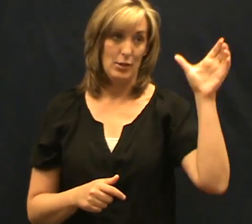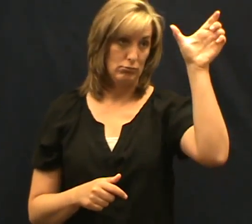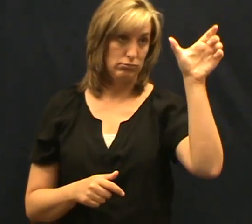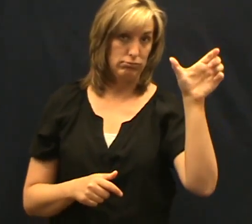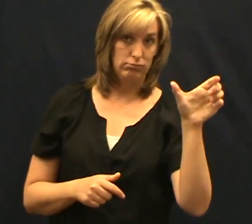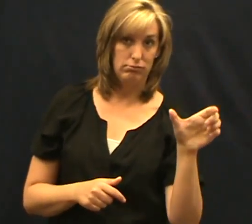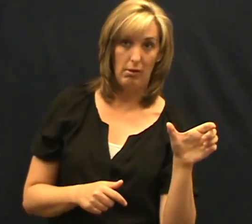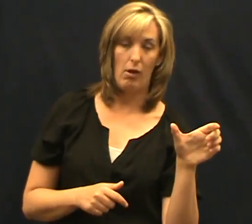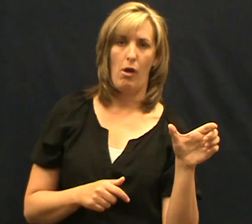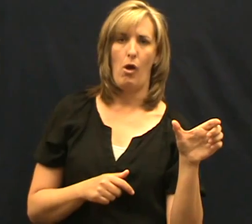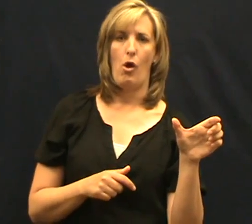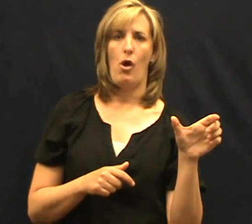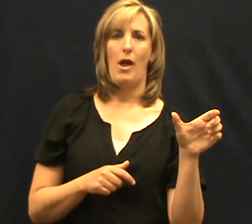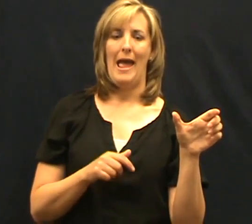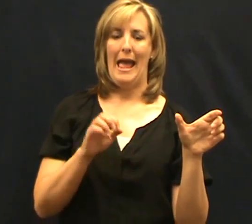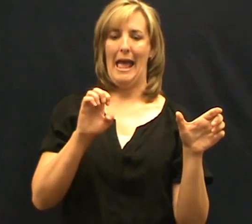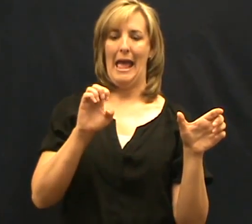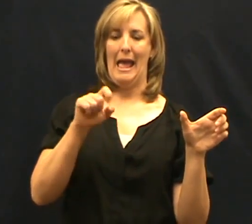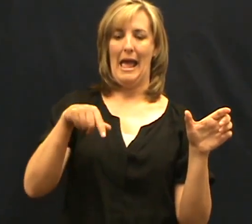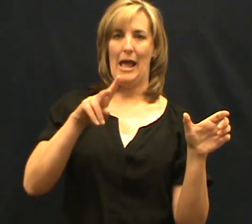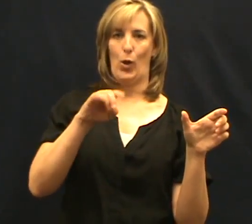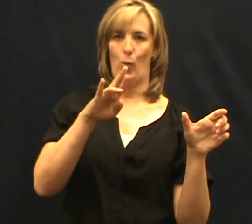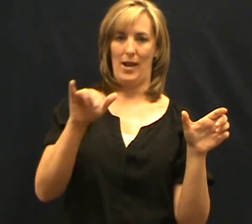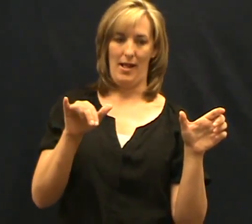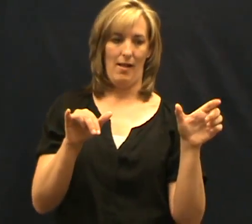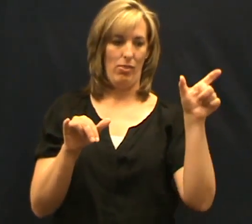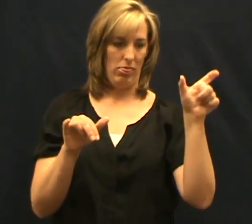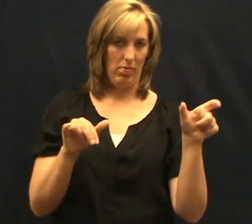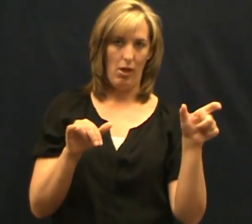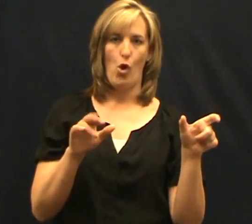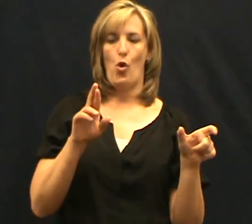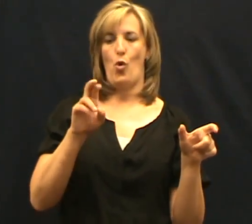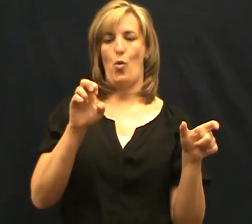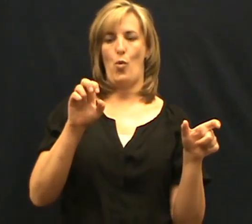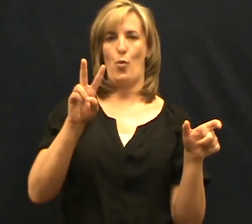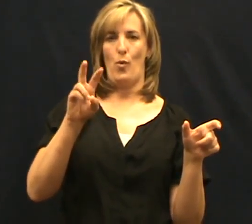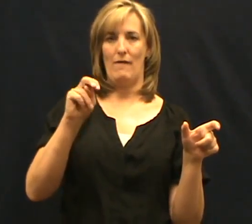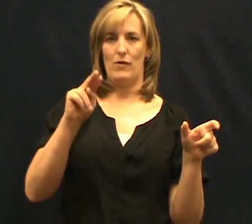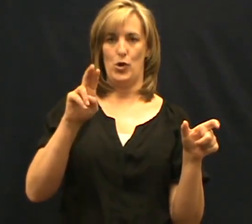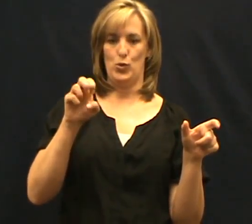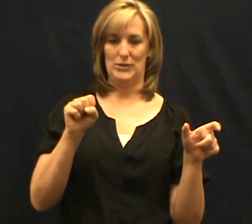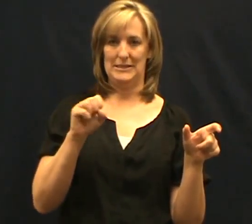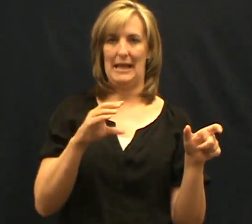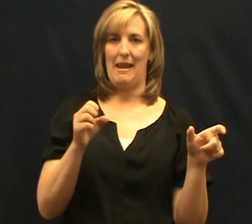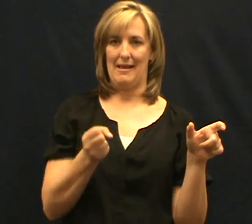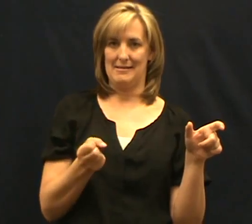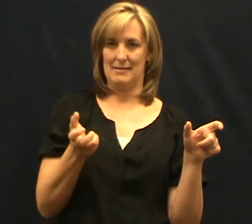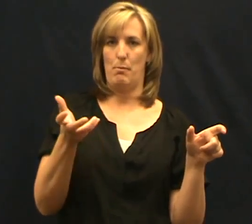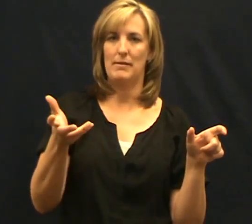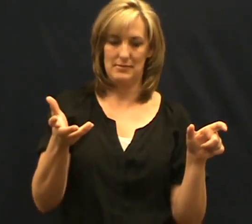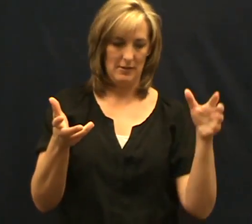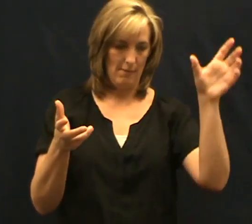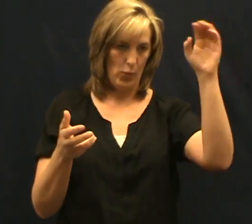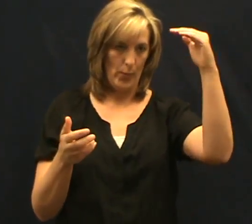assets, liabilities, equity, and then revenues, and then expenses. And we have what we call an